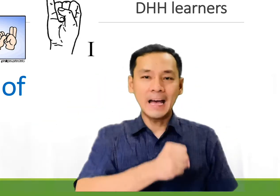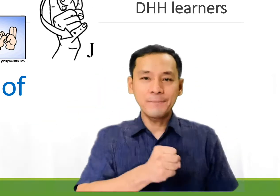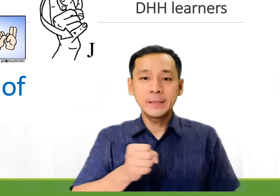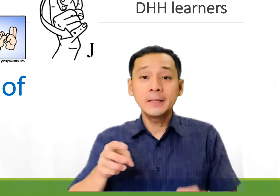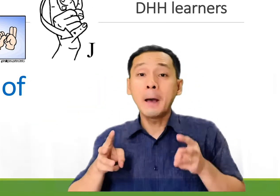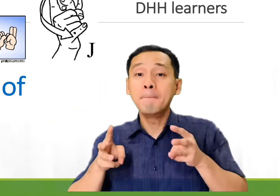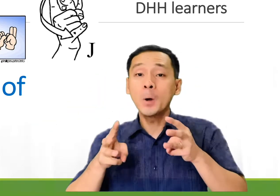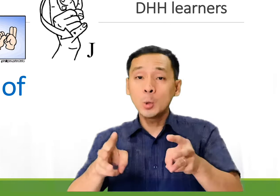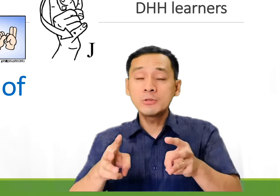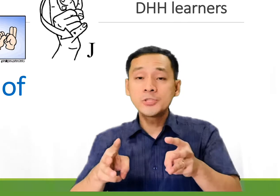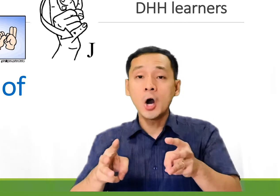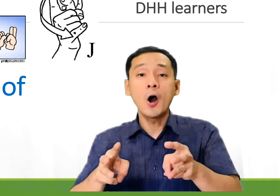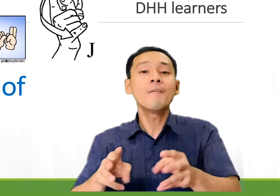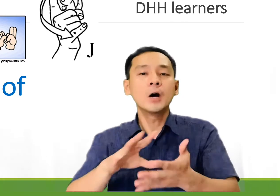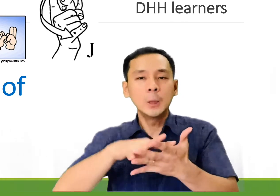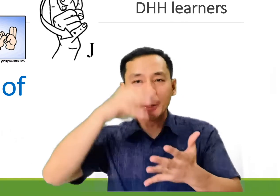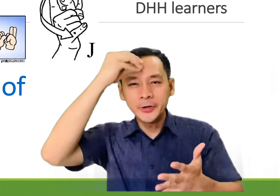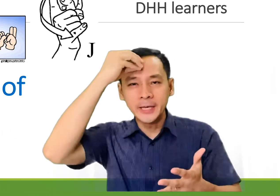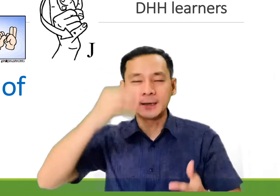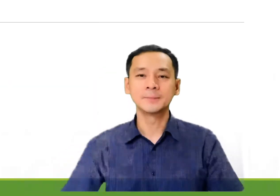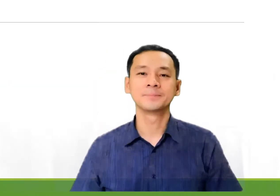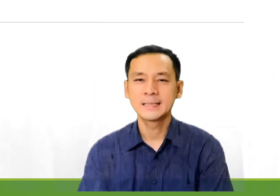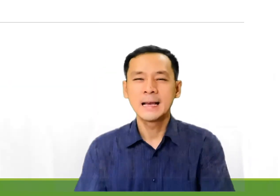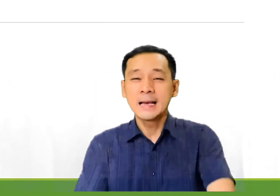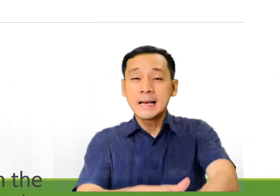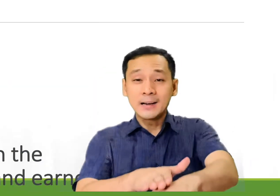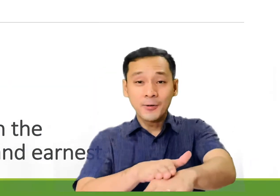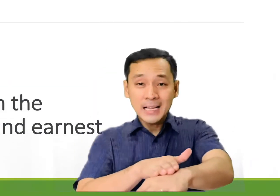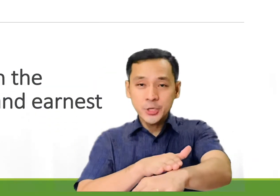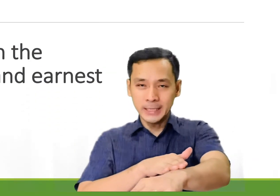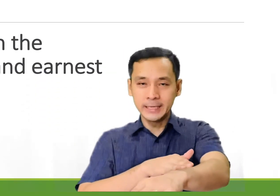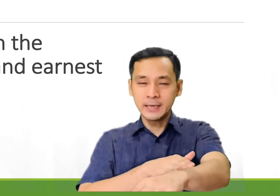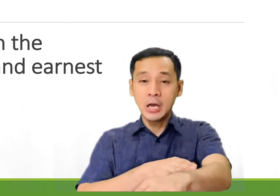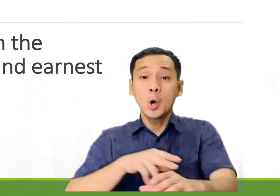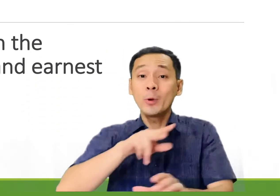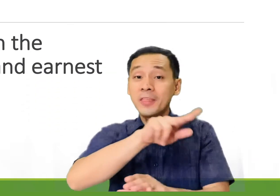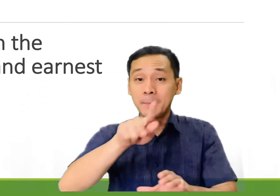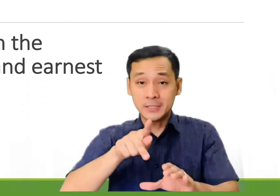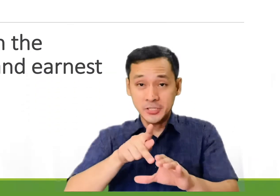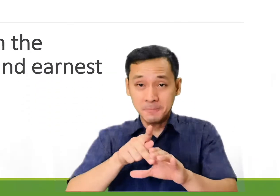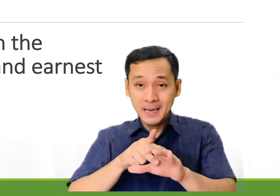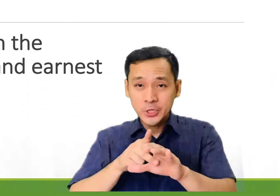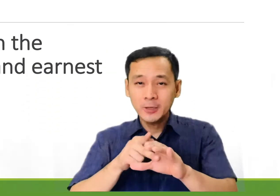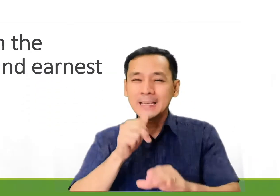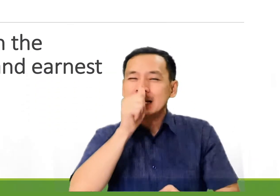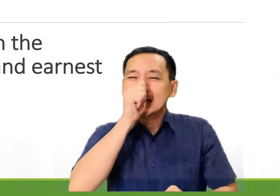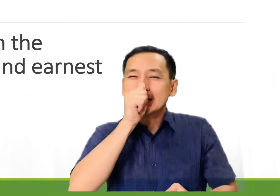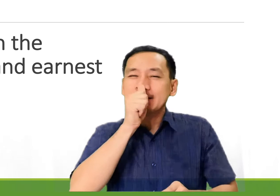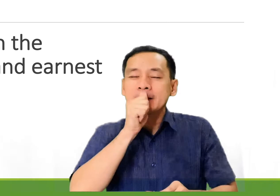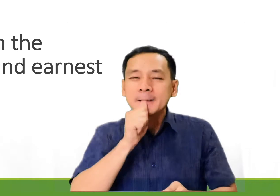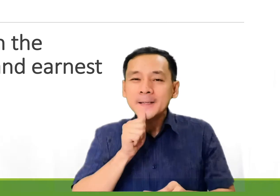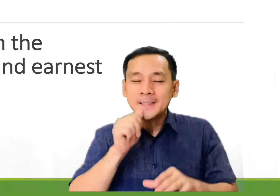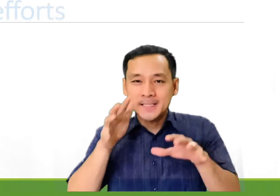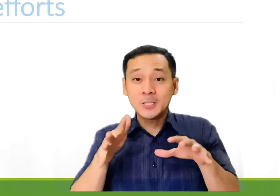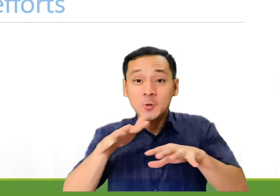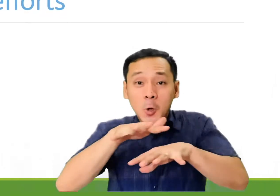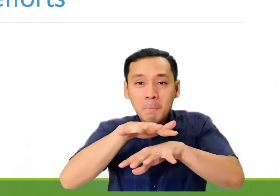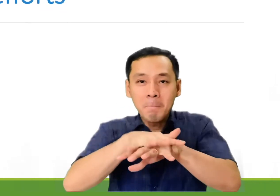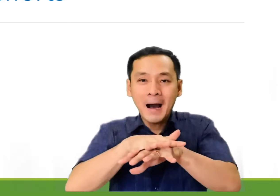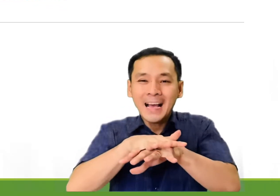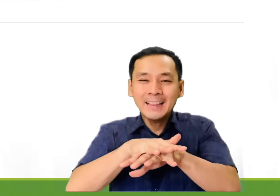the adopted modes of learning. Gradually, with the participation and